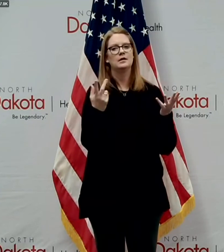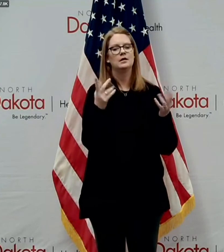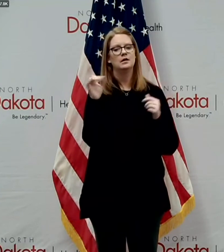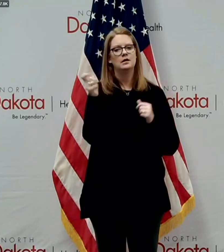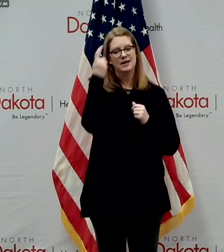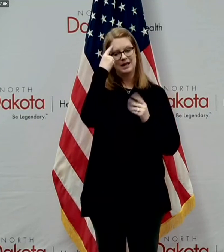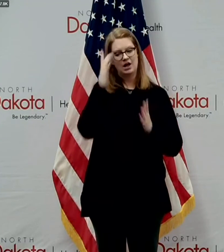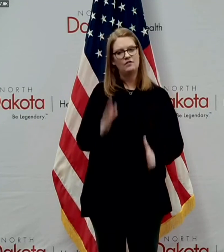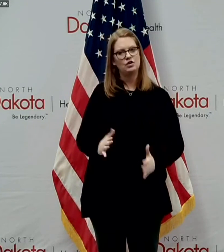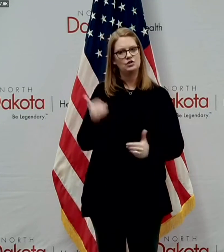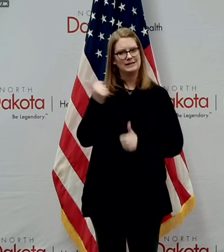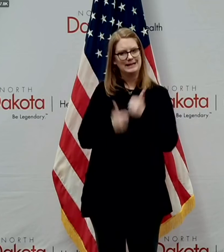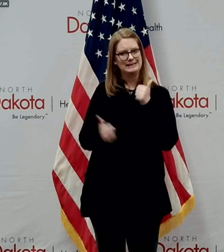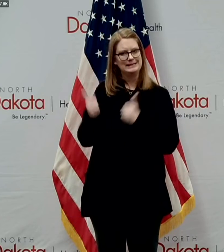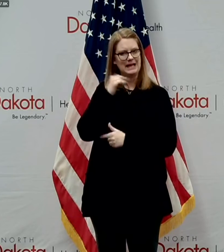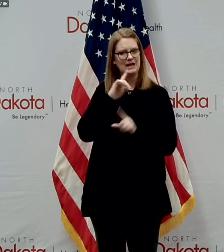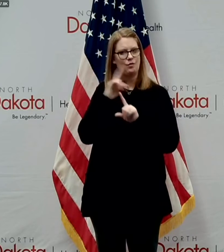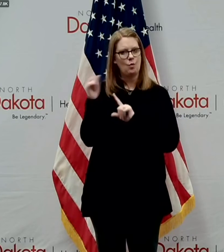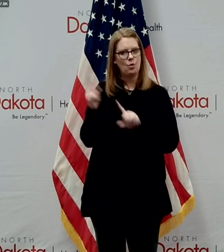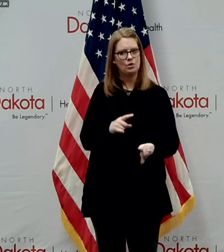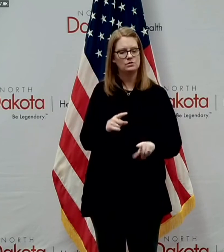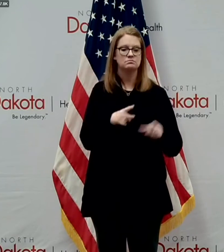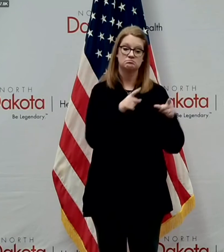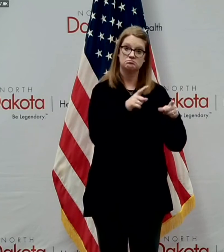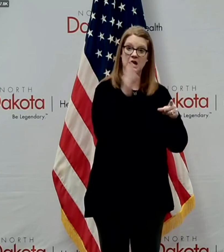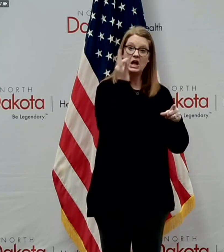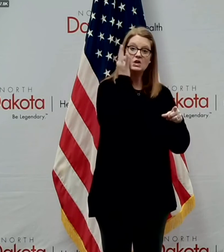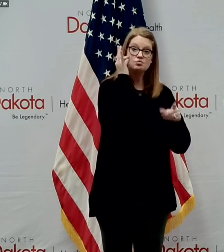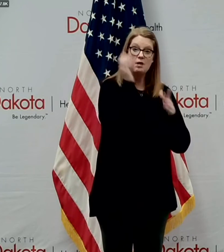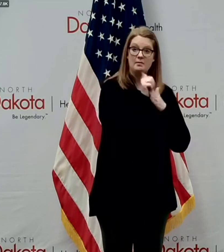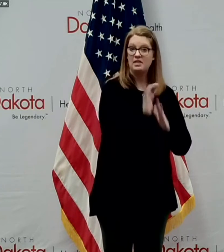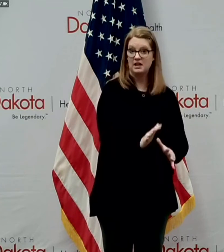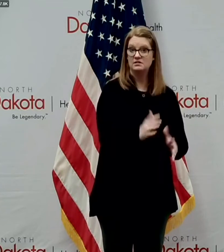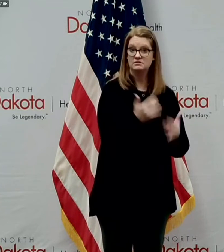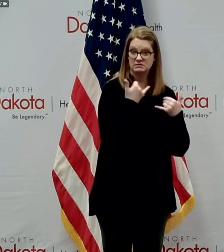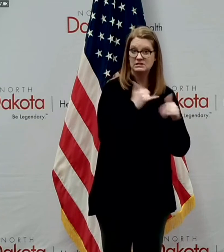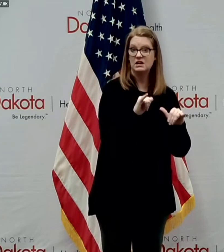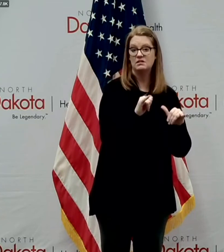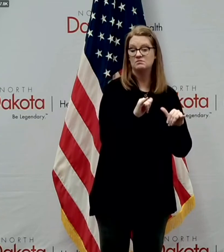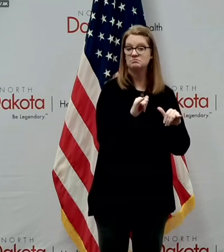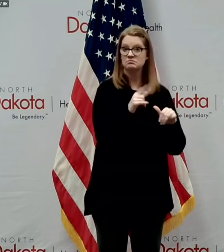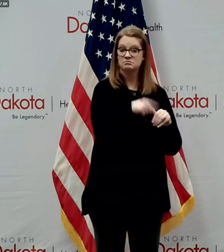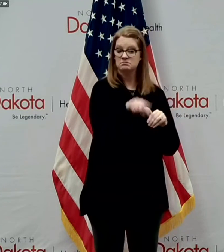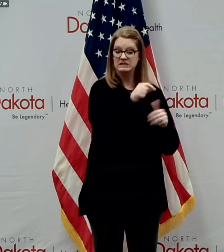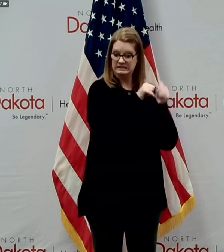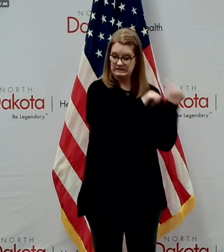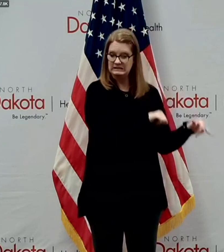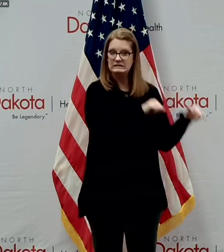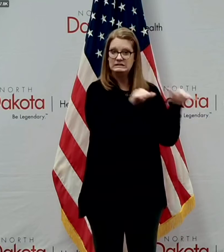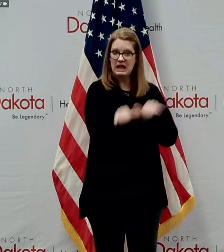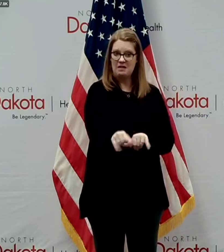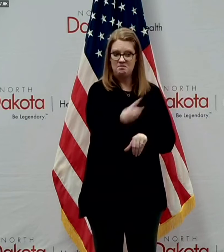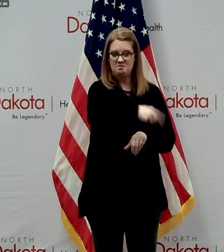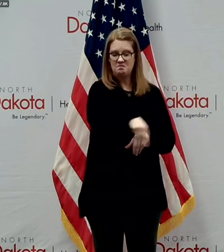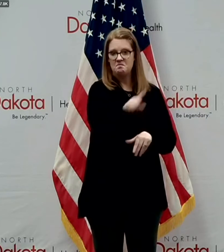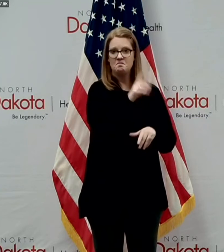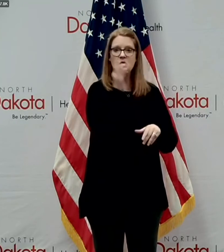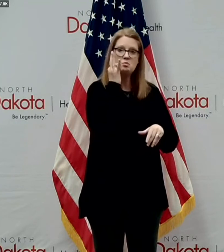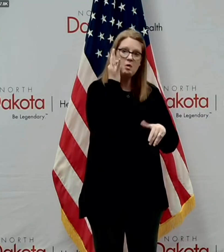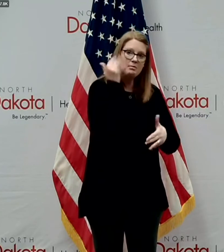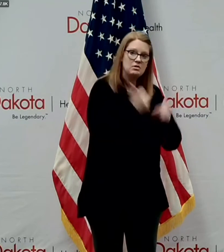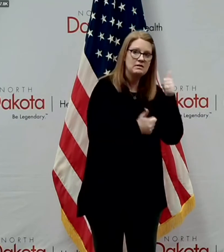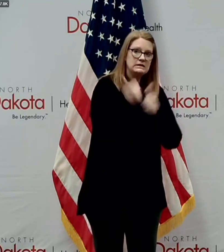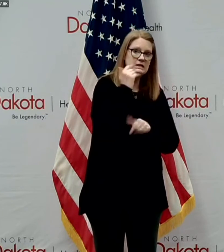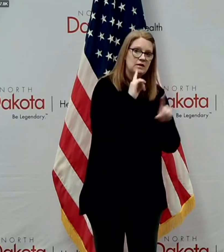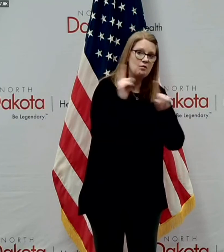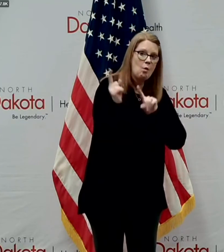governors' executive orders. Tribal leaders have done the same. Tribal chairs, tribal councils have made a number of tribal executive orders